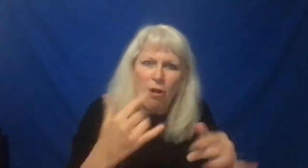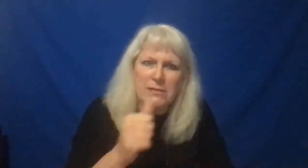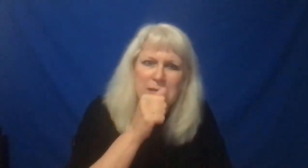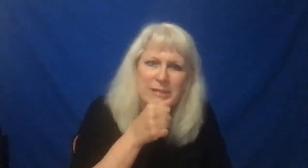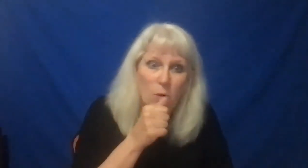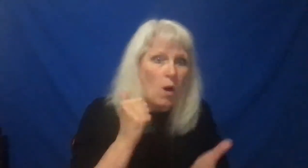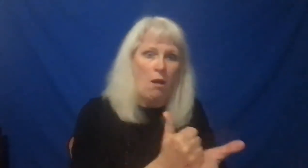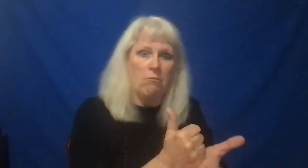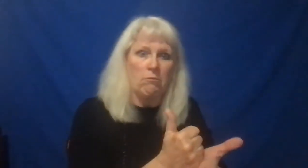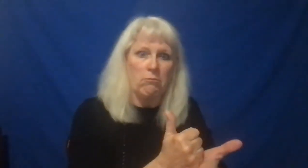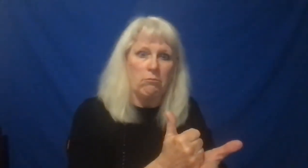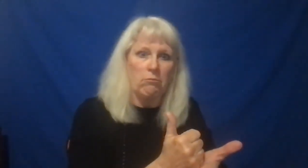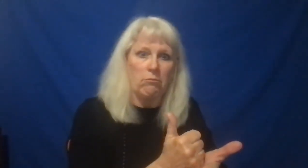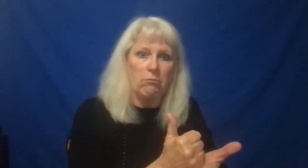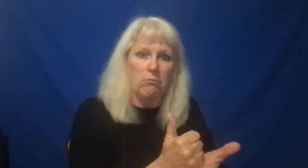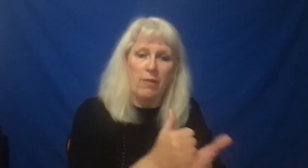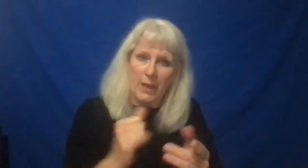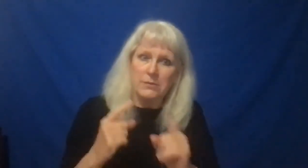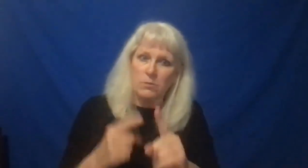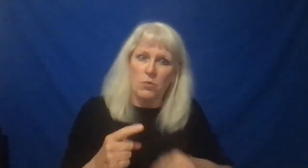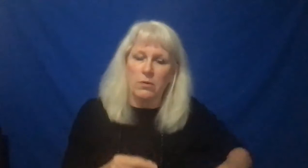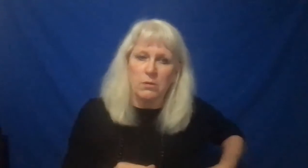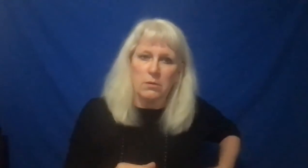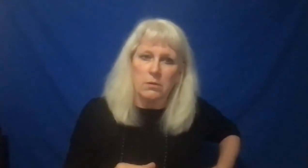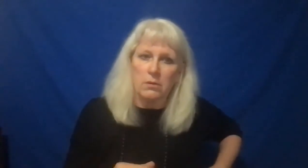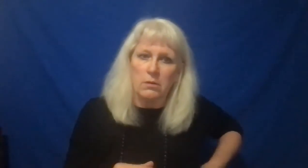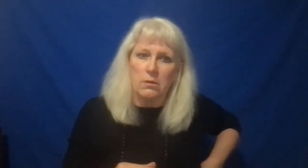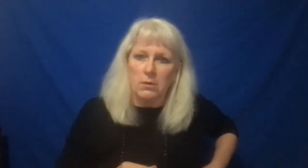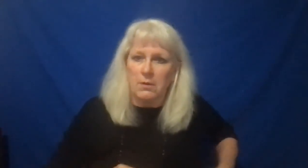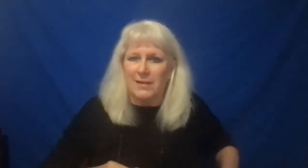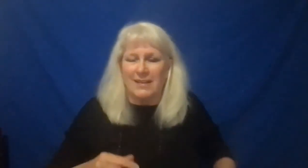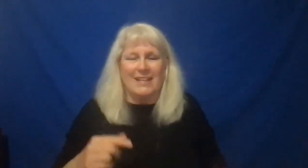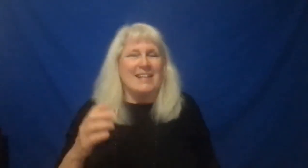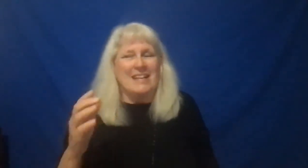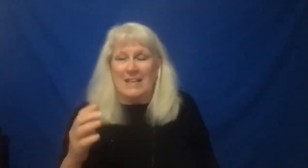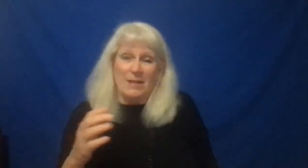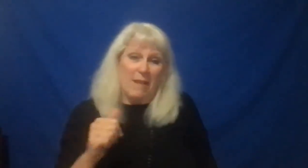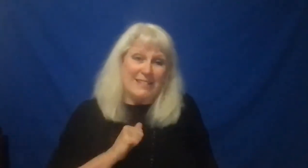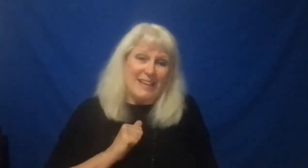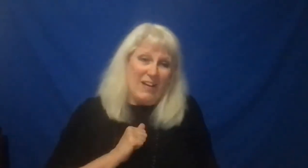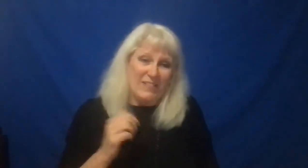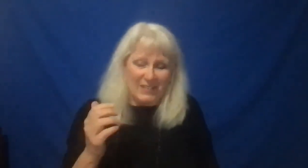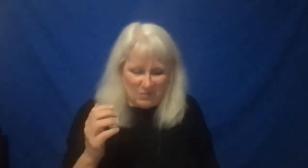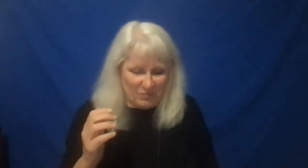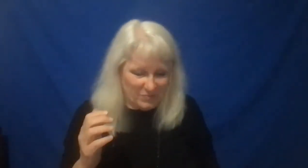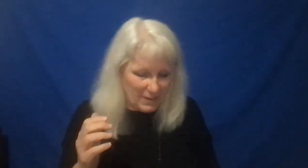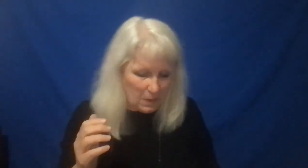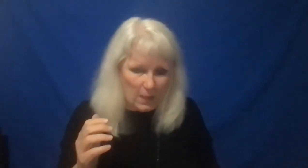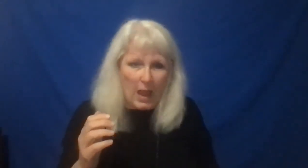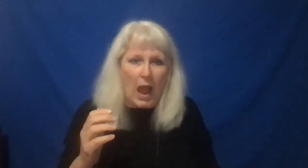truly is what it's all about. Many times in my own background, I've used the upside down triangle